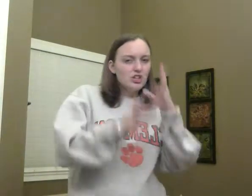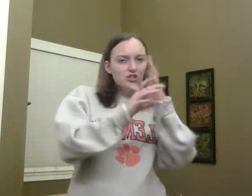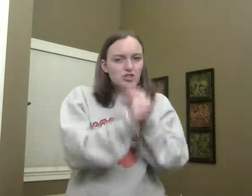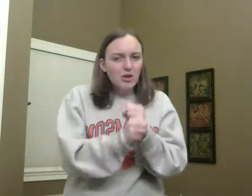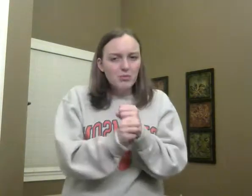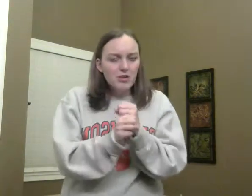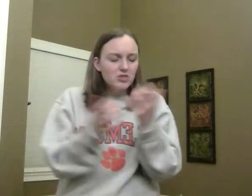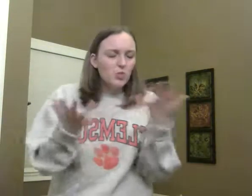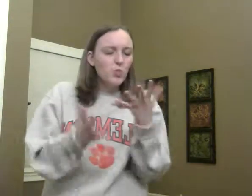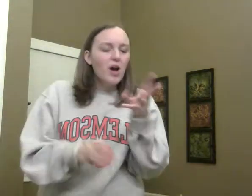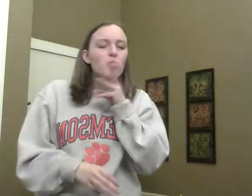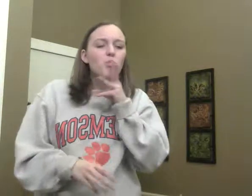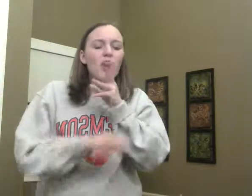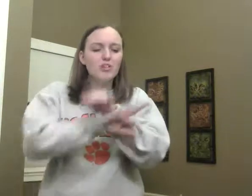Go. We